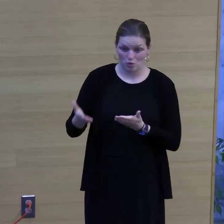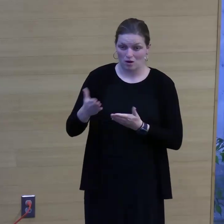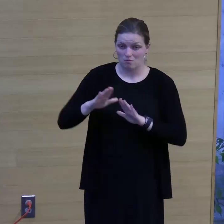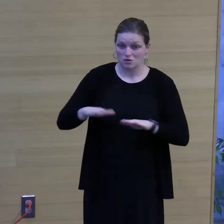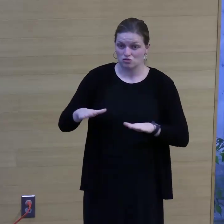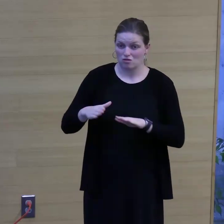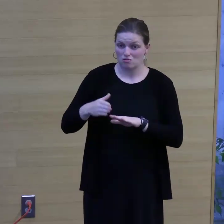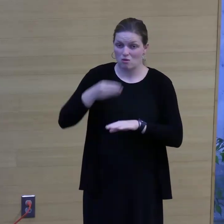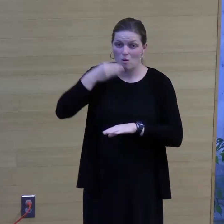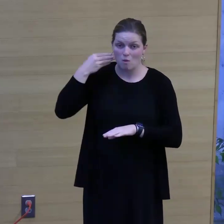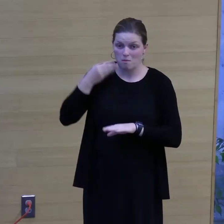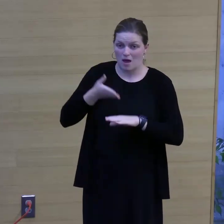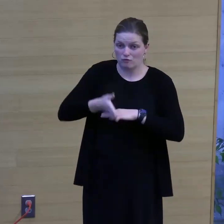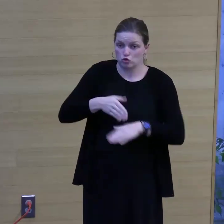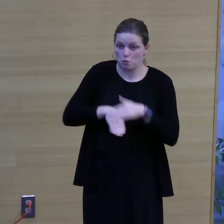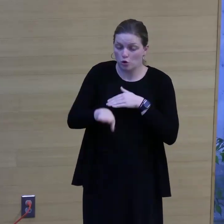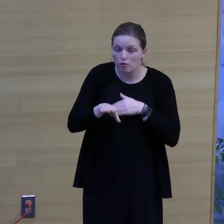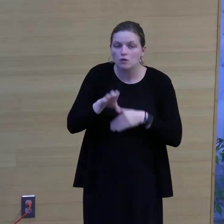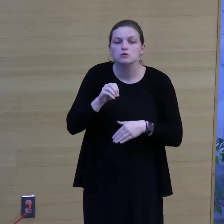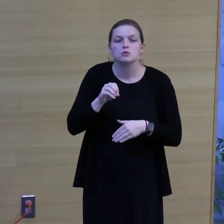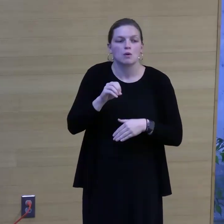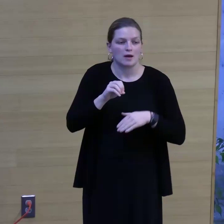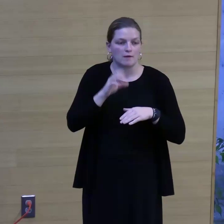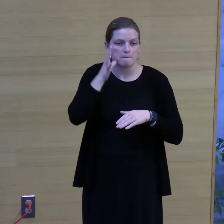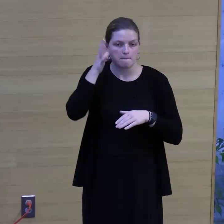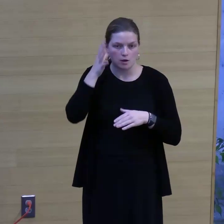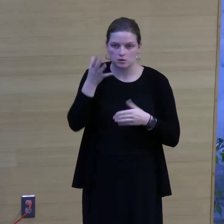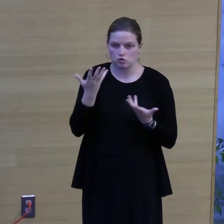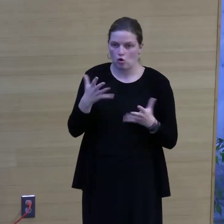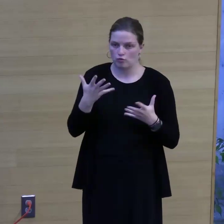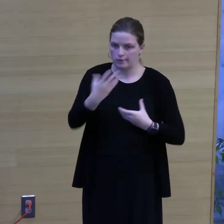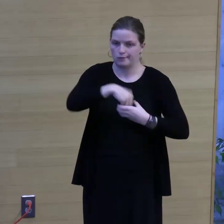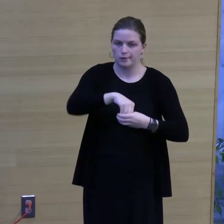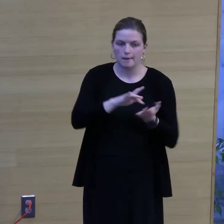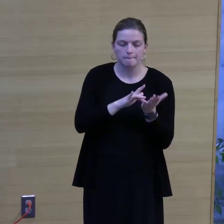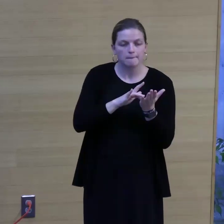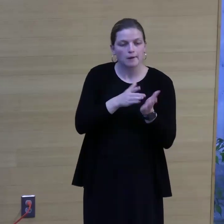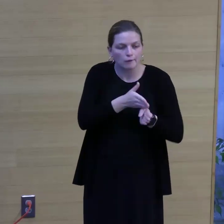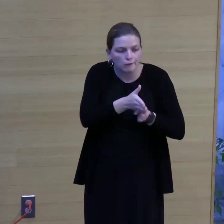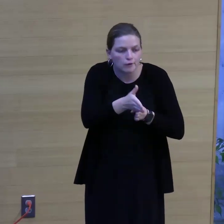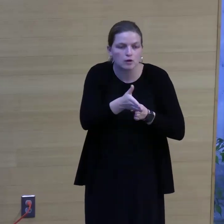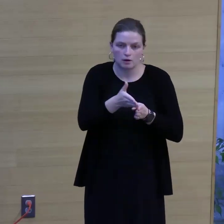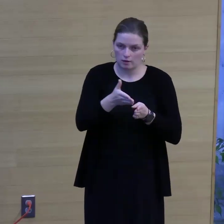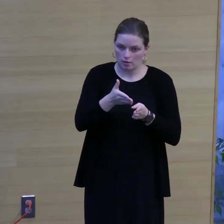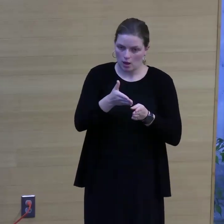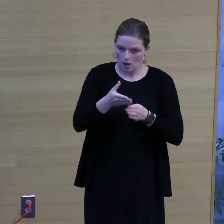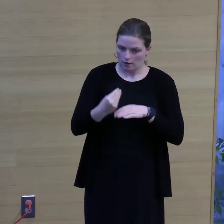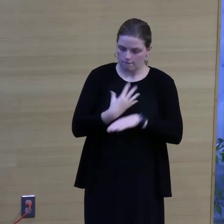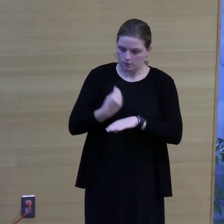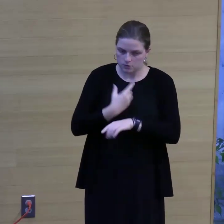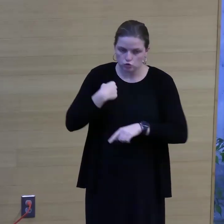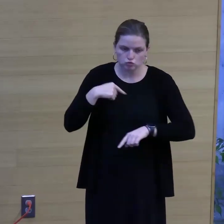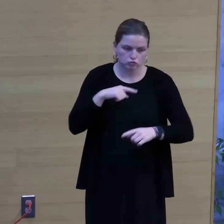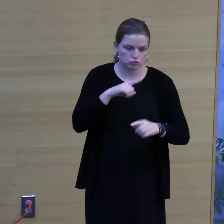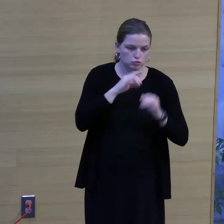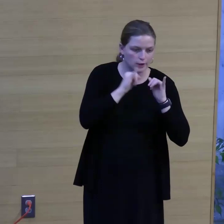hospital. And so I have parents in the medical field, and they advised me to start interviewing the doctors